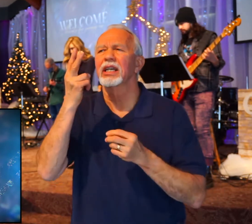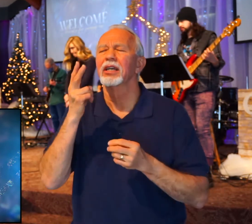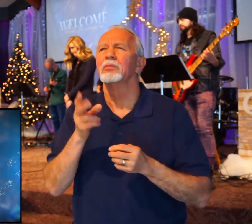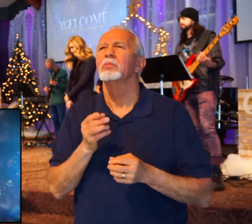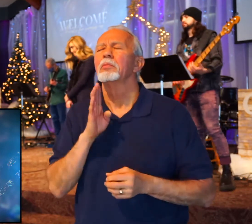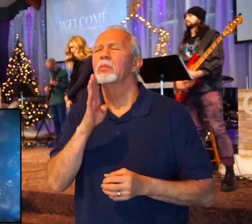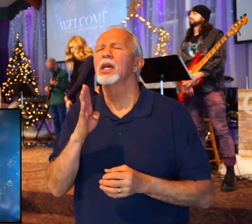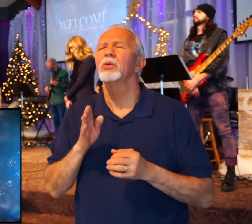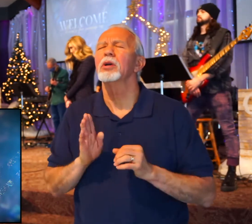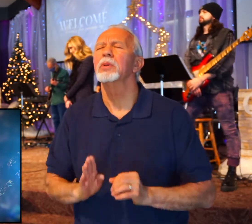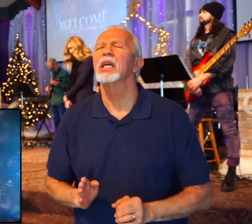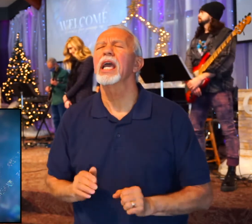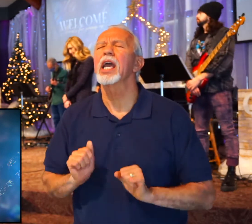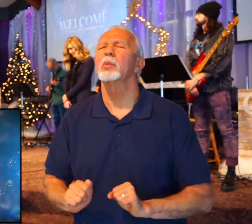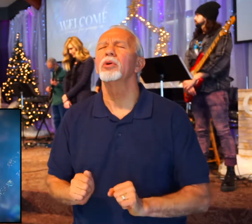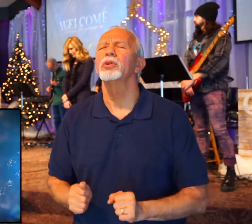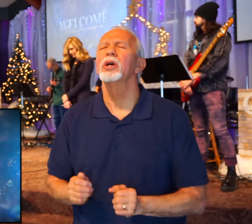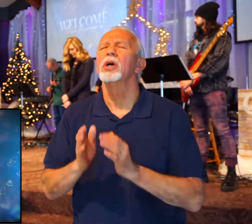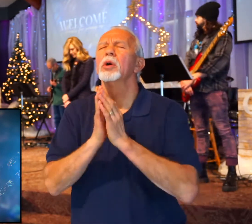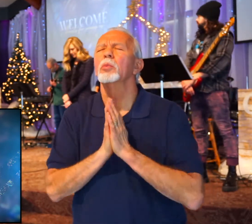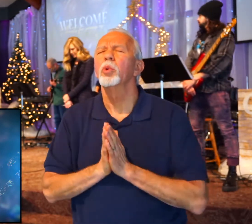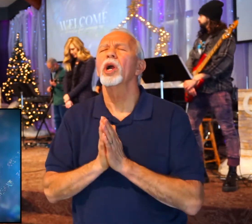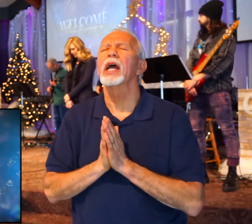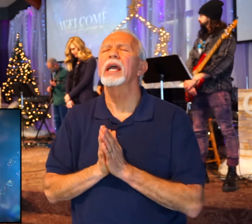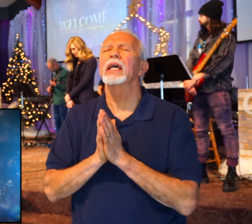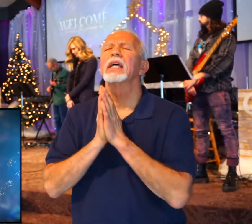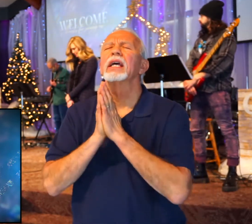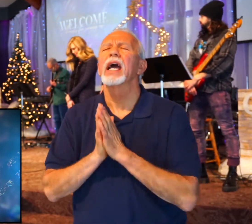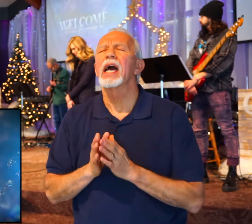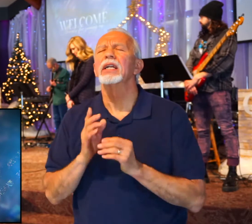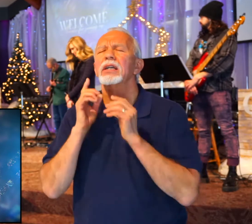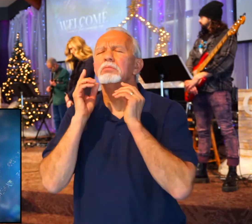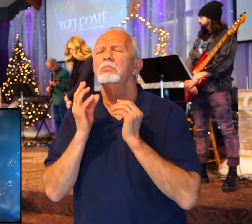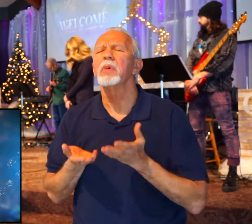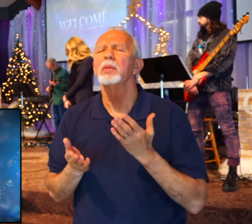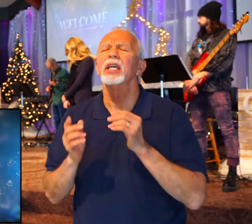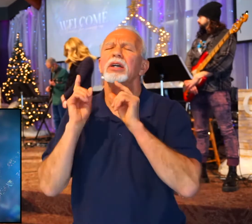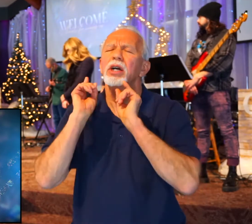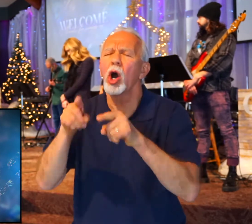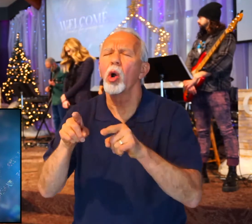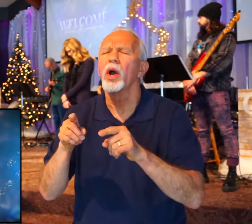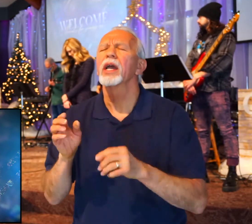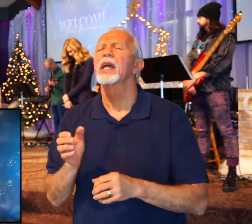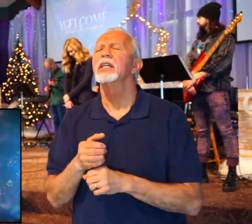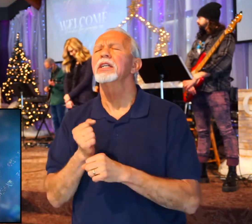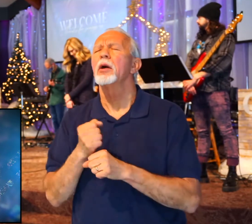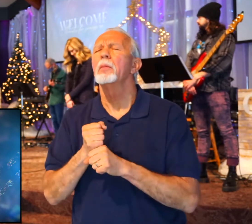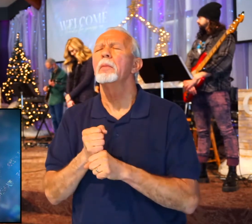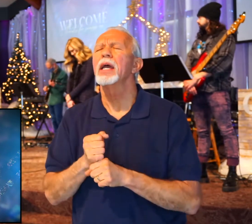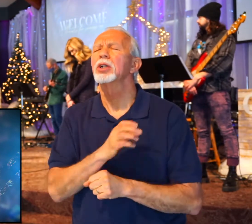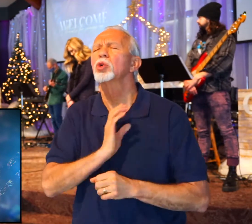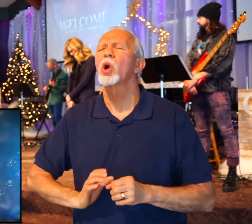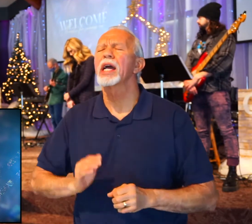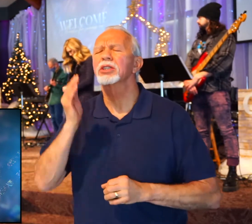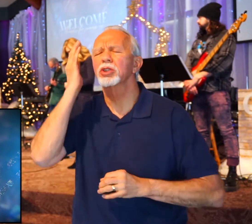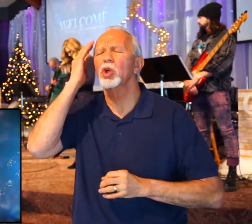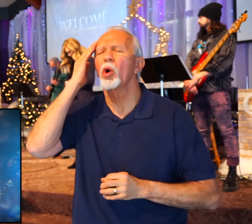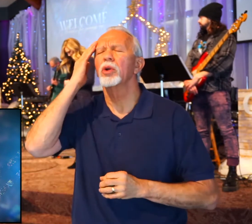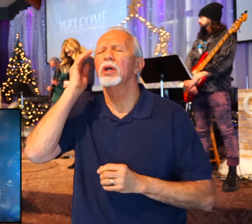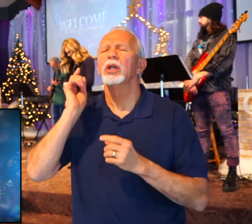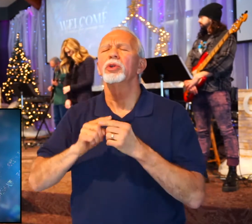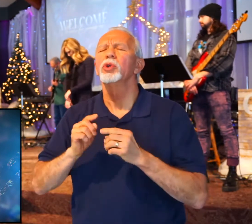we be willing to give, and may we be willing to even go and to make Christ known to